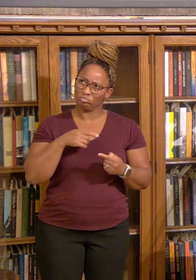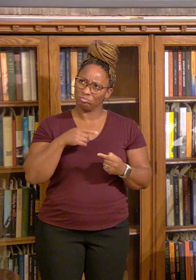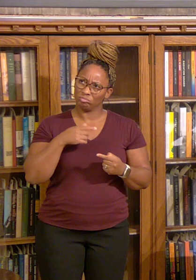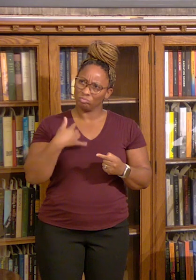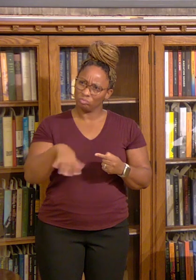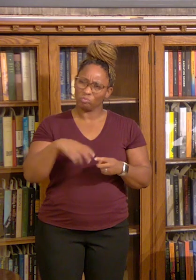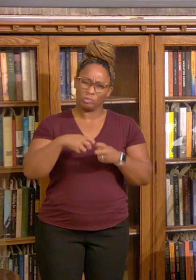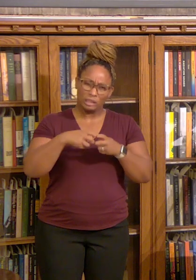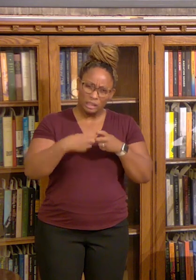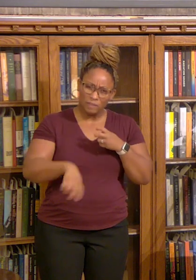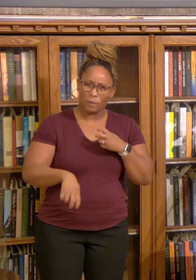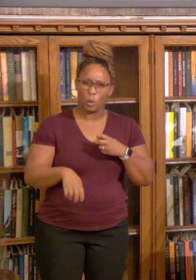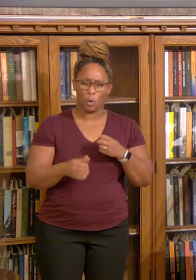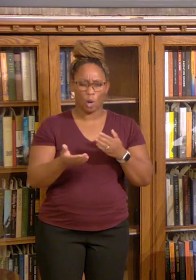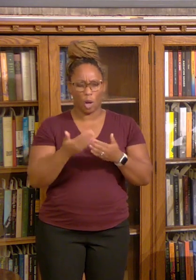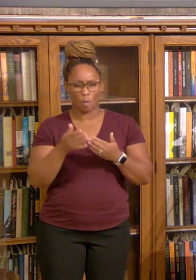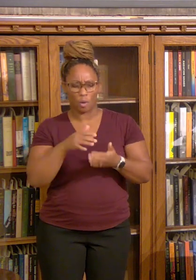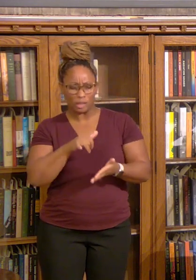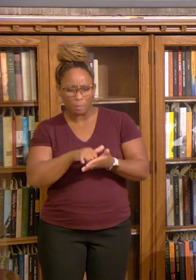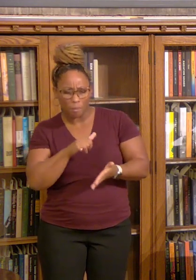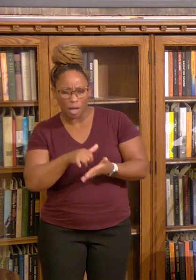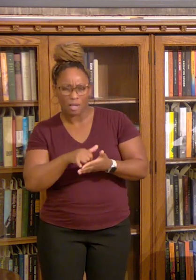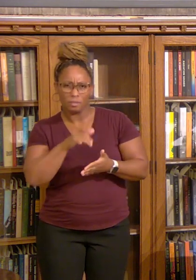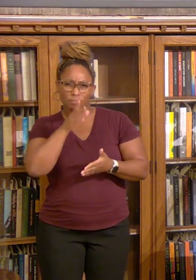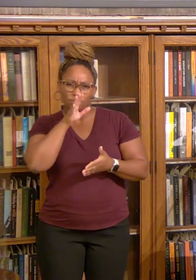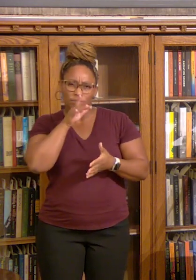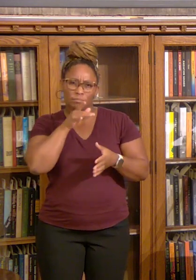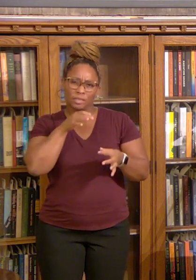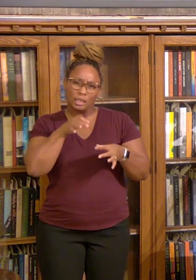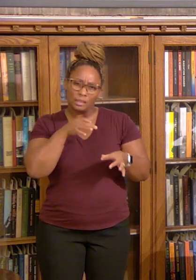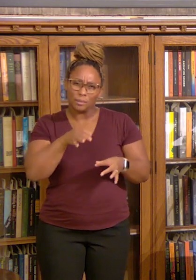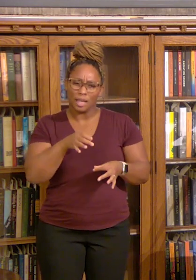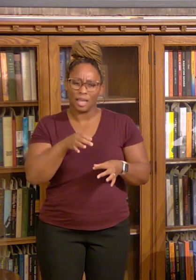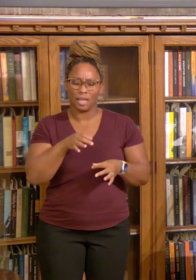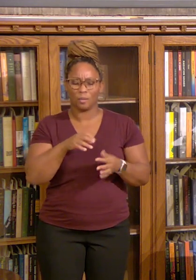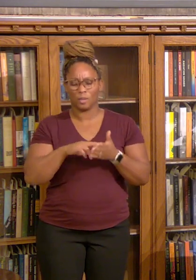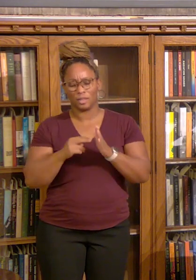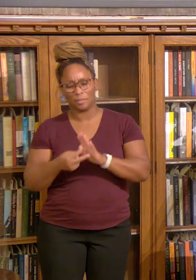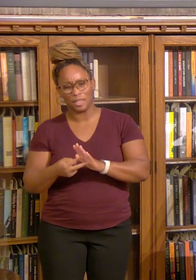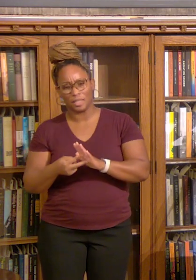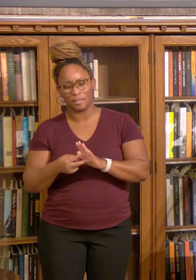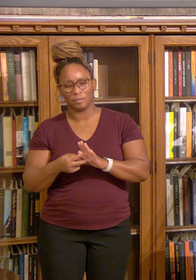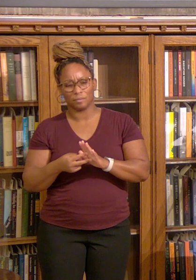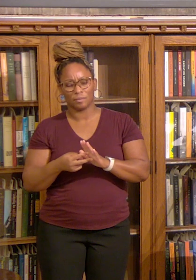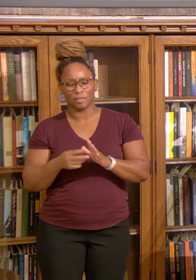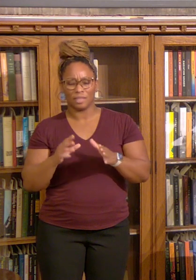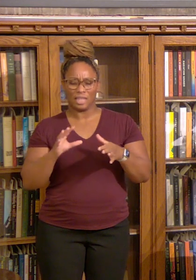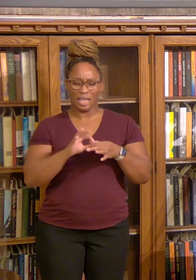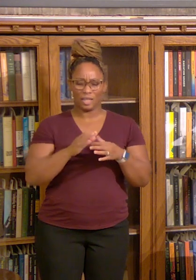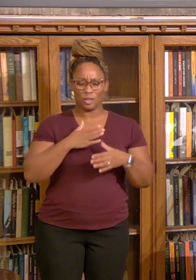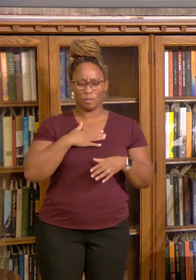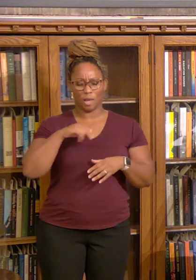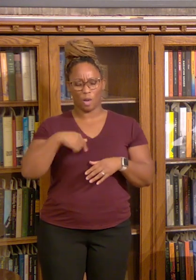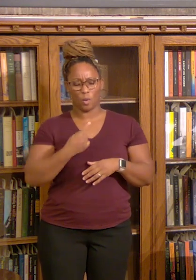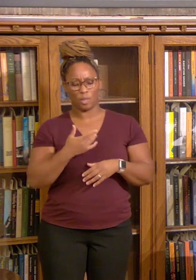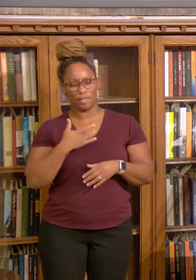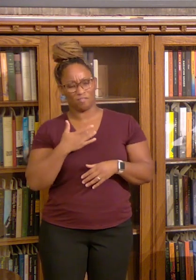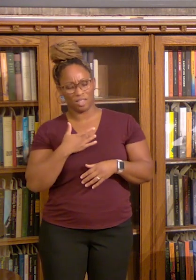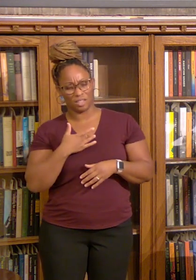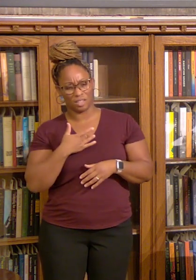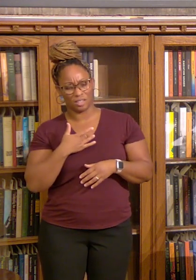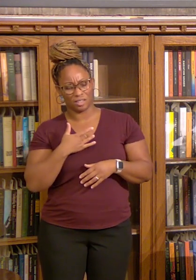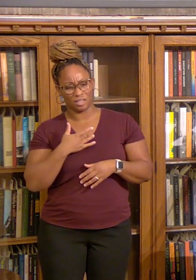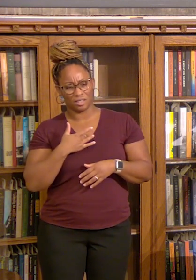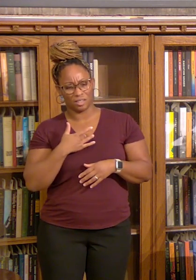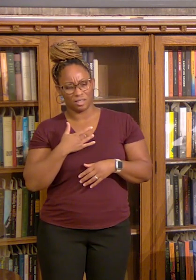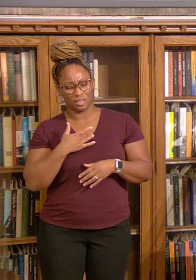extremely difficult almost impossible to articulate so inextricably connected with the only feelings that I have ever had